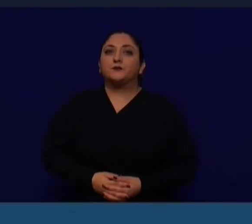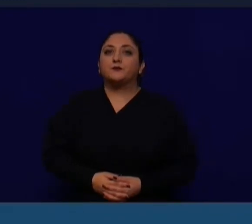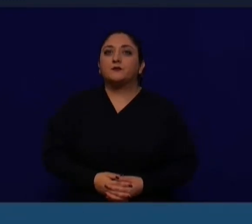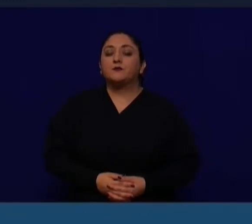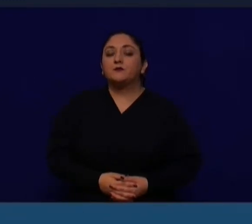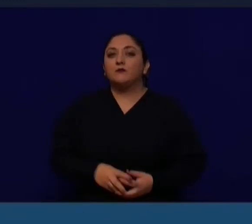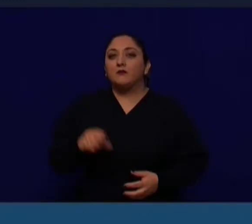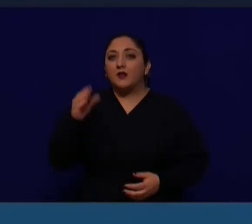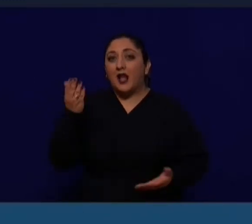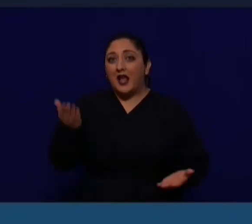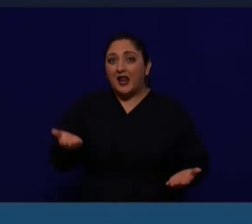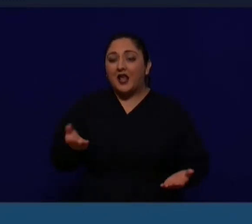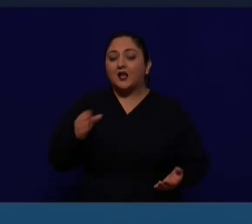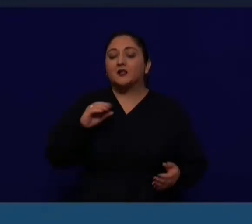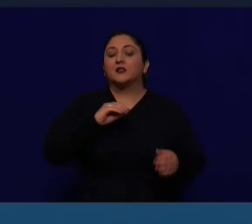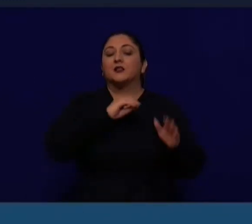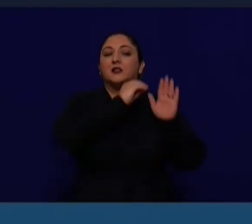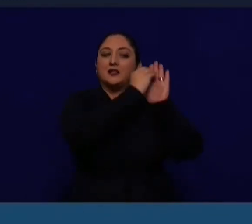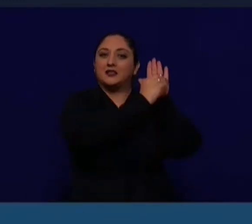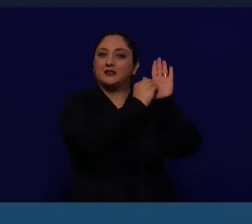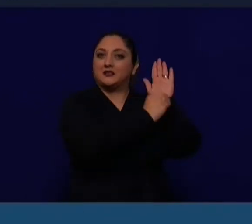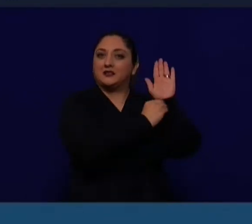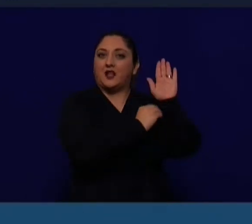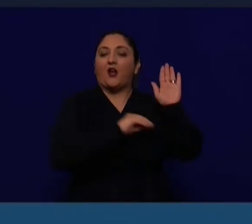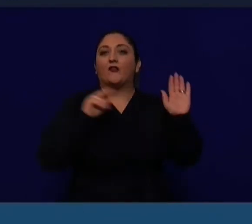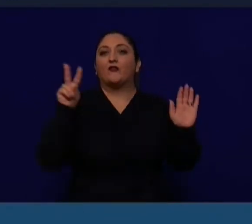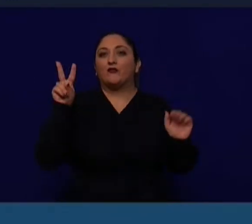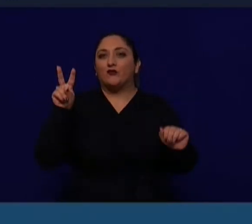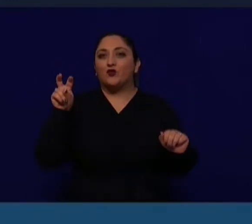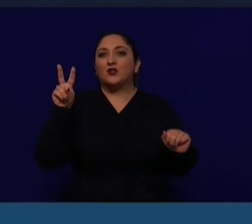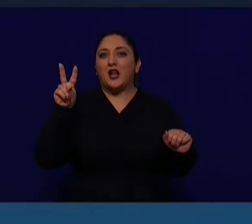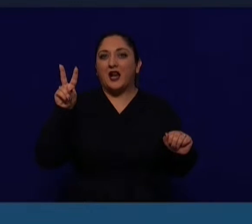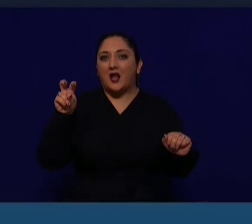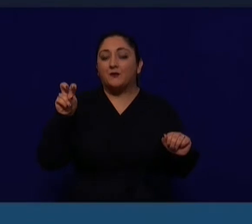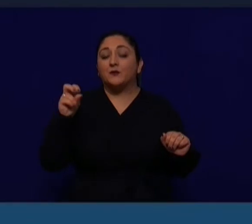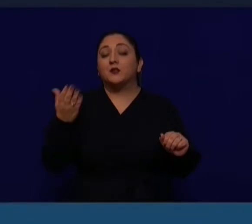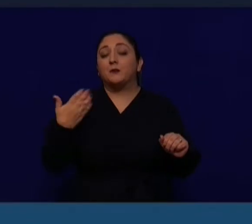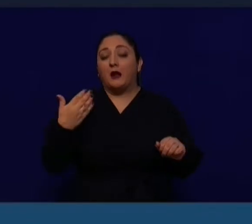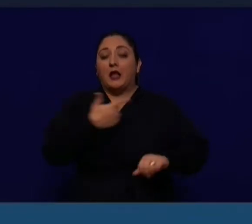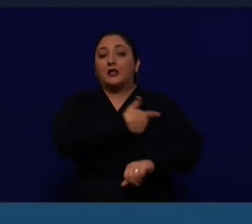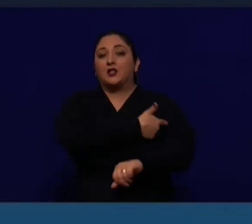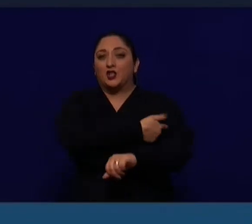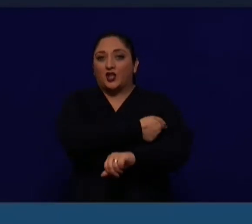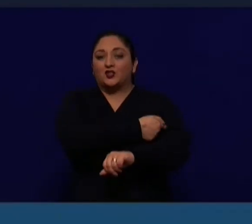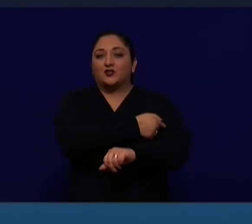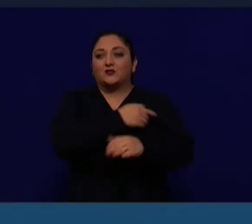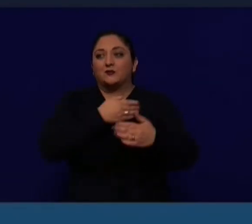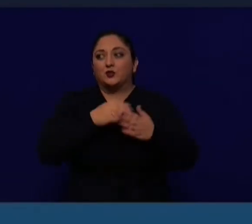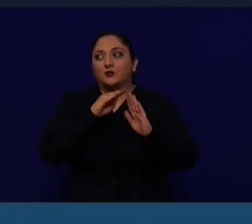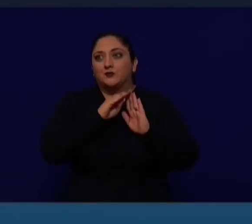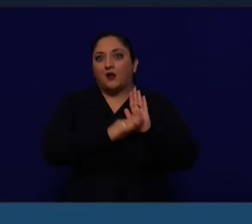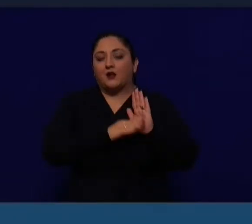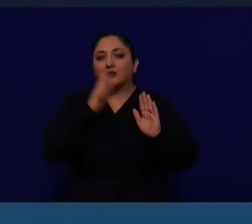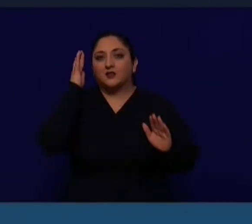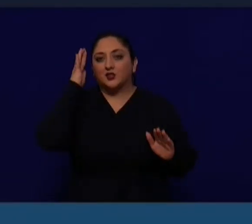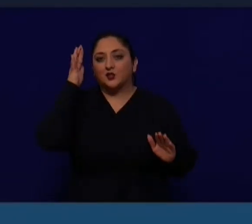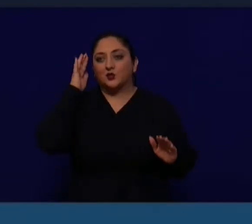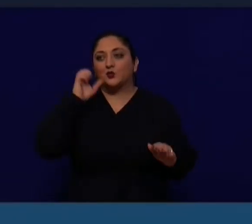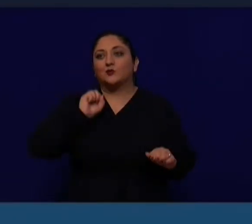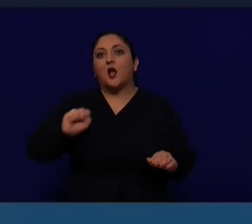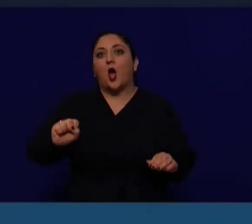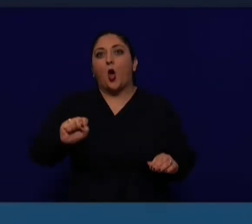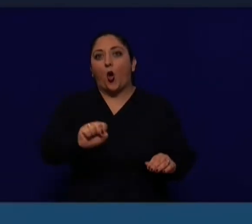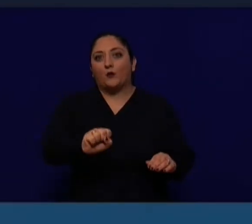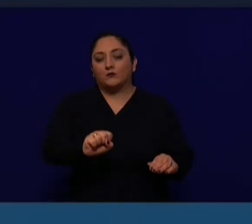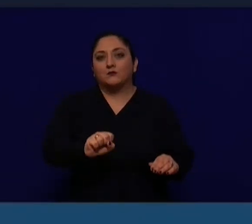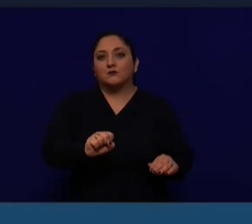list of medical conditions we have included for the people to be vaccinated early. So we have included people of all ages